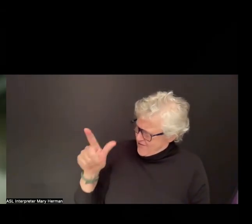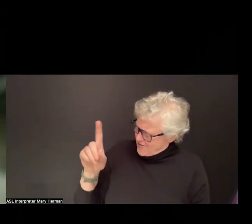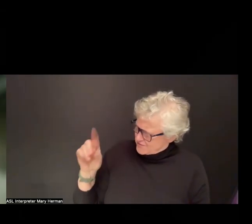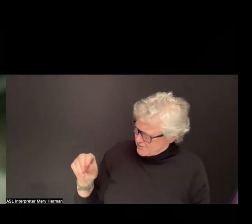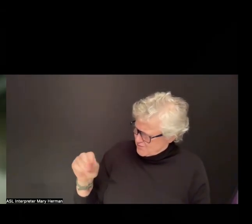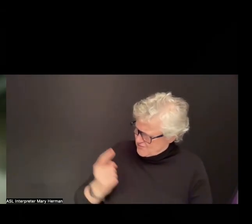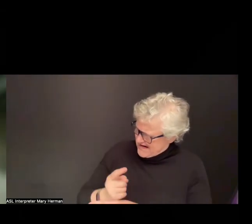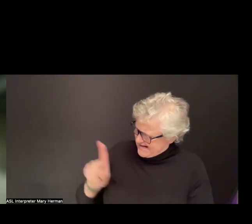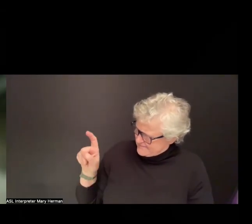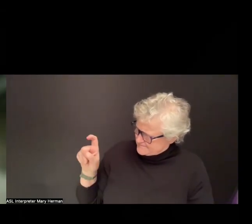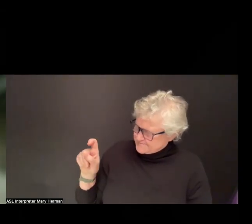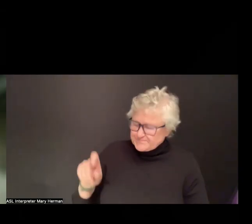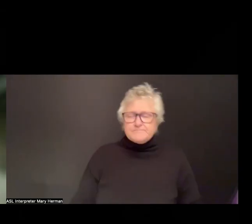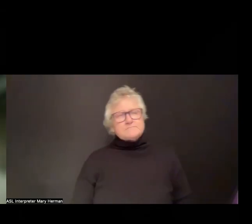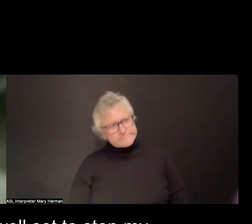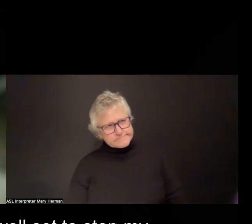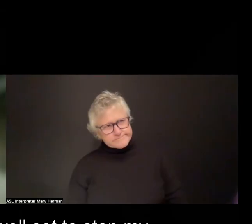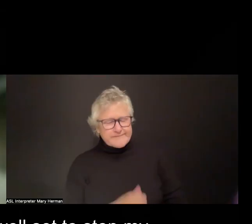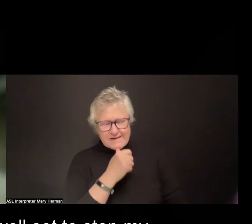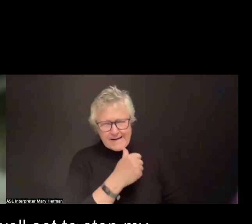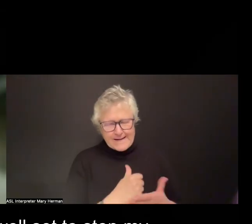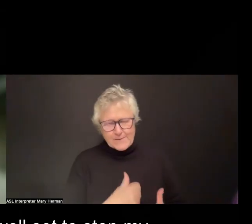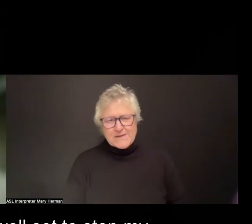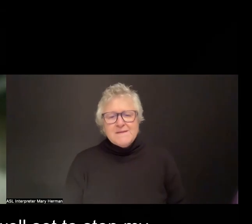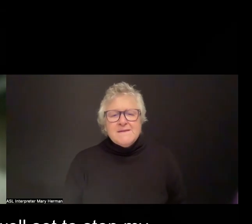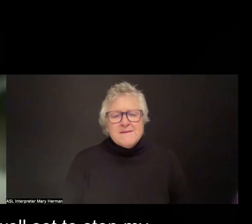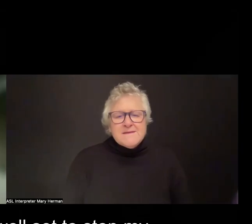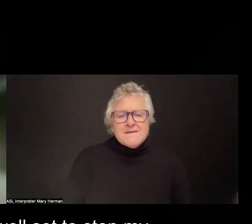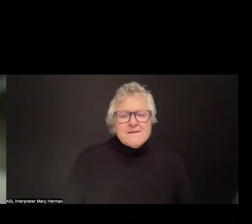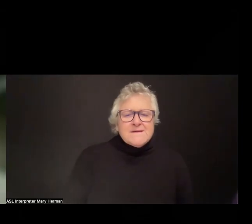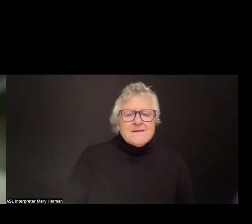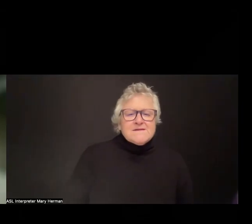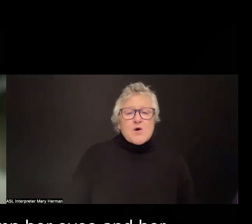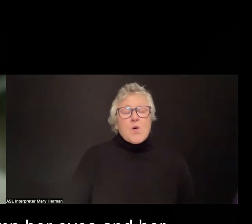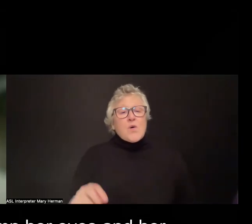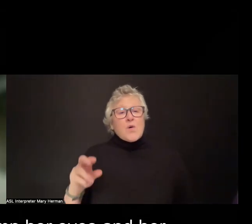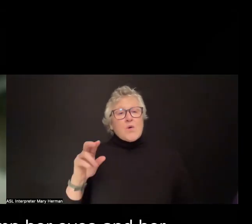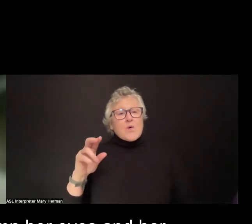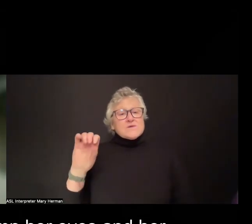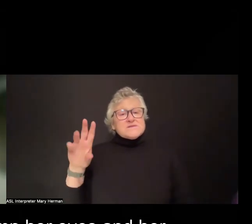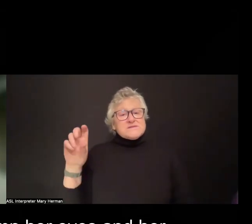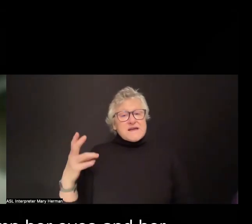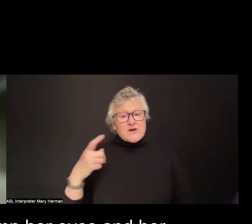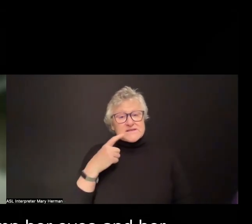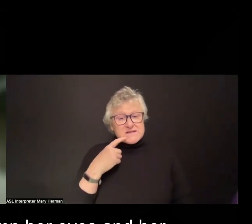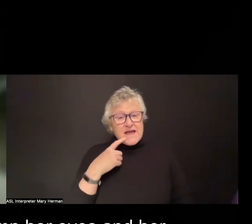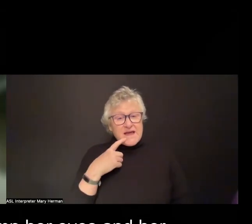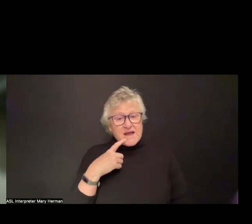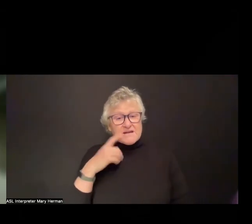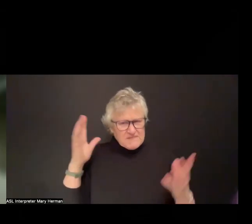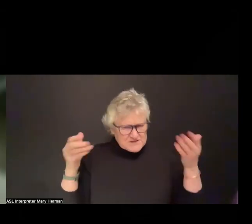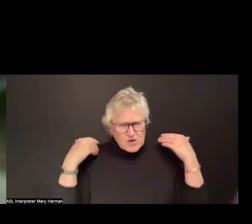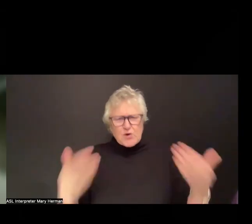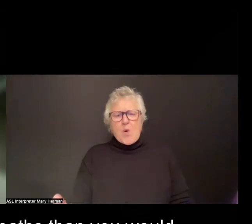I was worried we'd miss it, Sarah said. Mrs. Tomlinson was all set to stop my coming, I said. Ha, said Mary, damn her eyes and her Bible